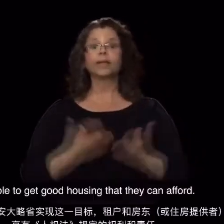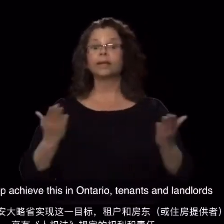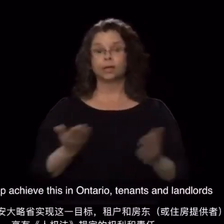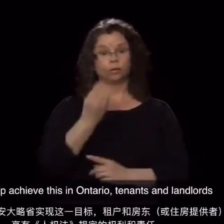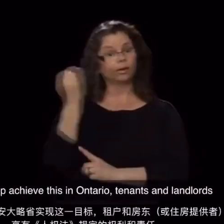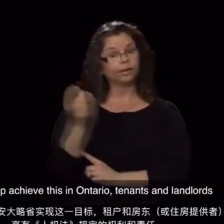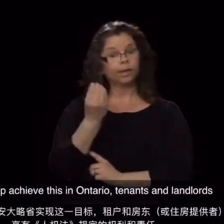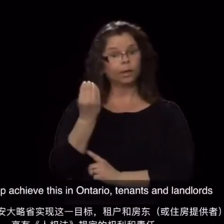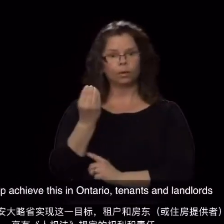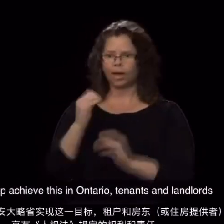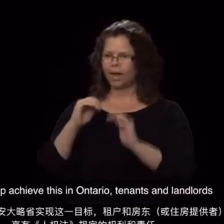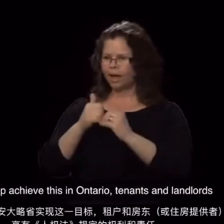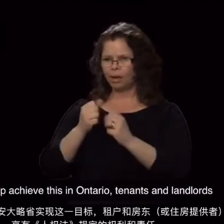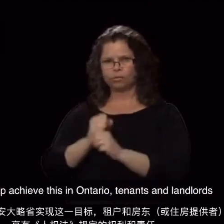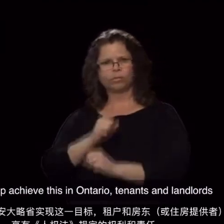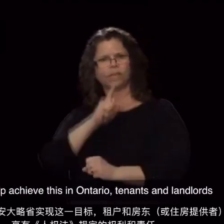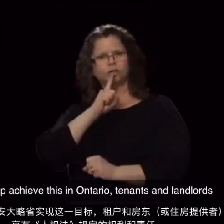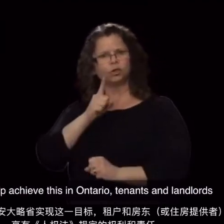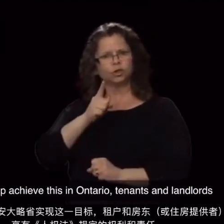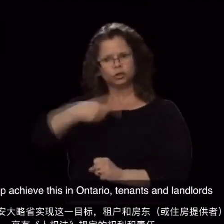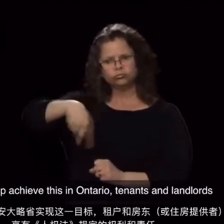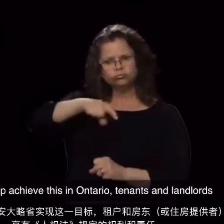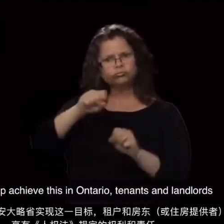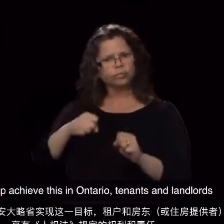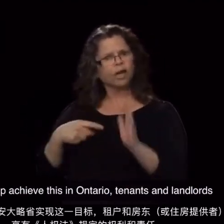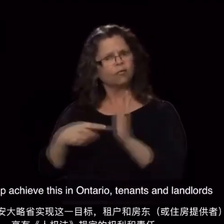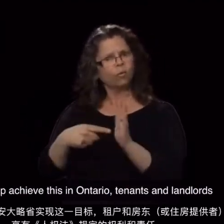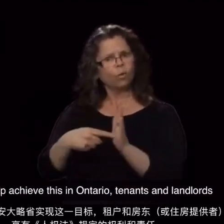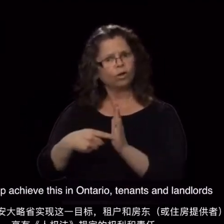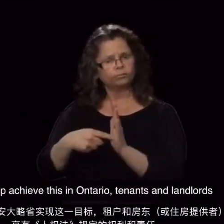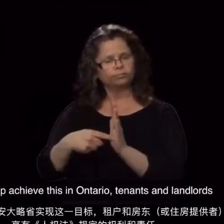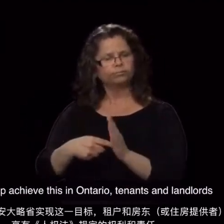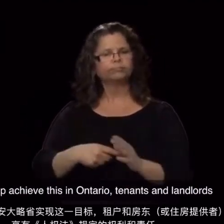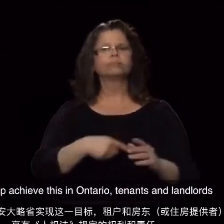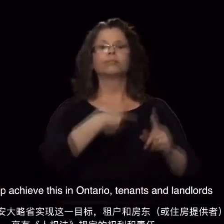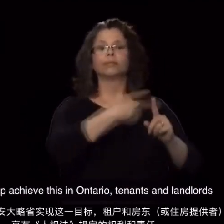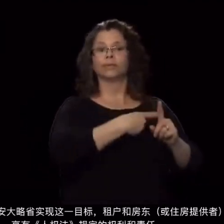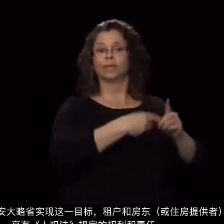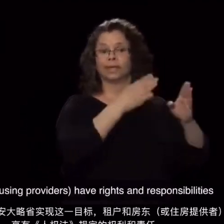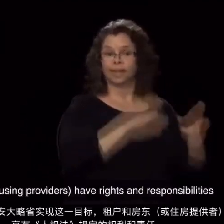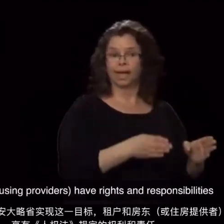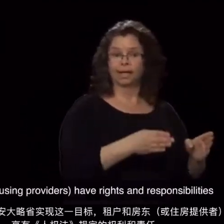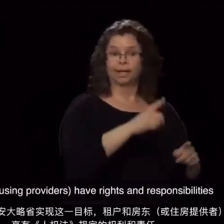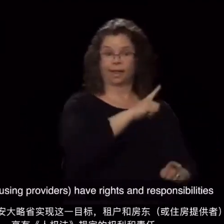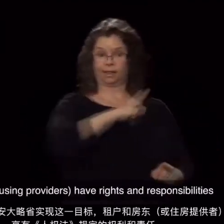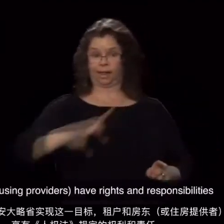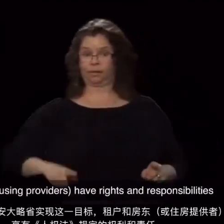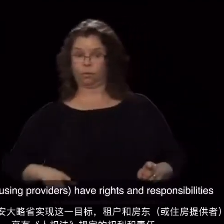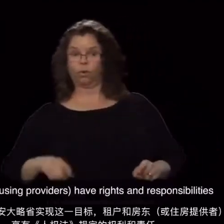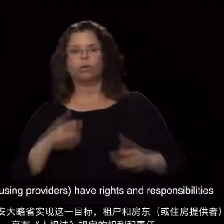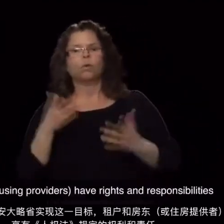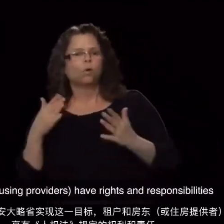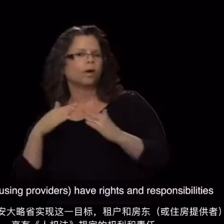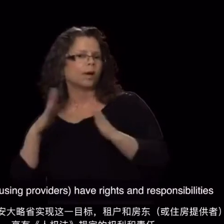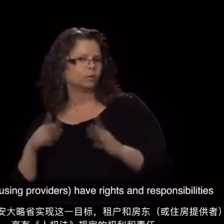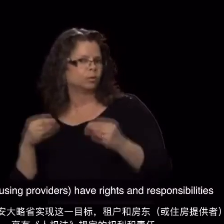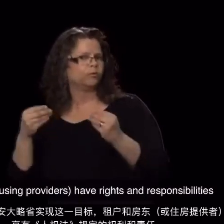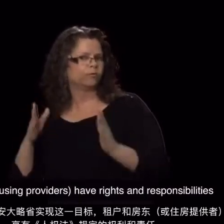To help achieve this in Ontario, tenants and landlords, or housing providers, have rights